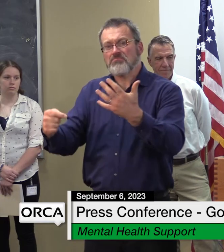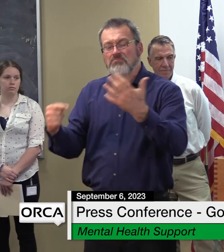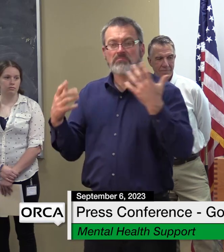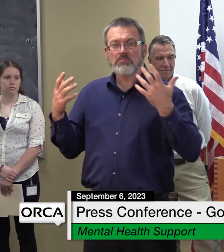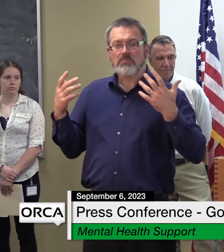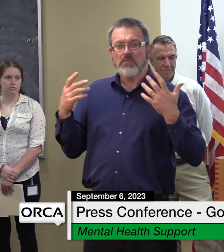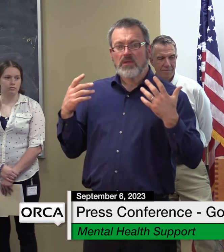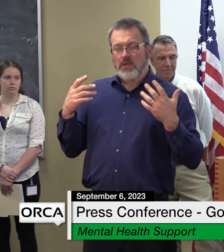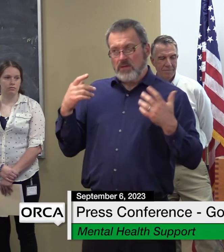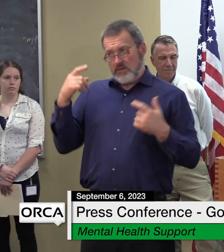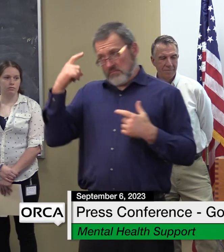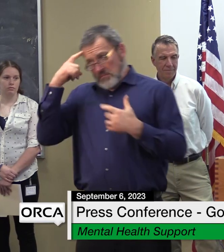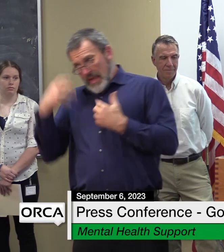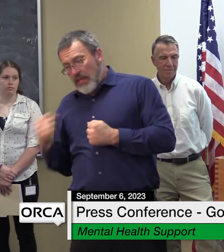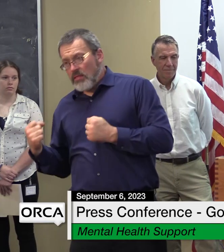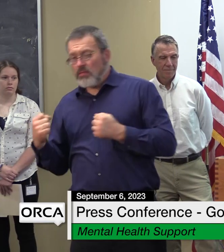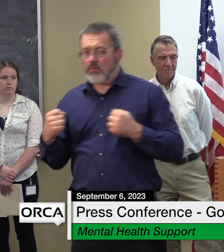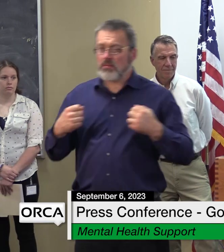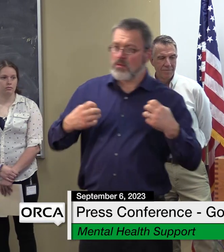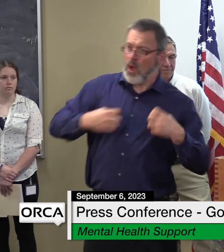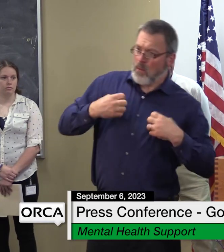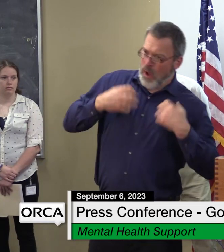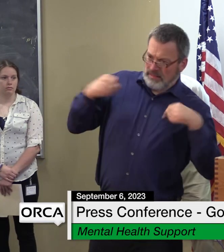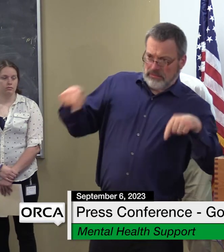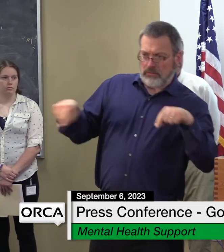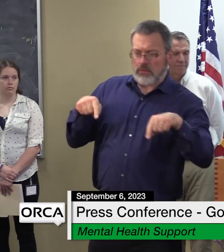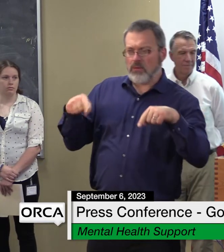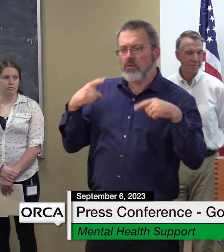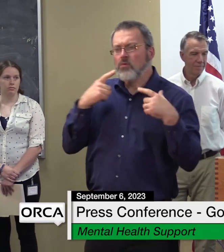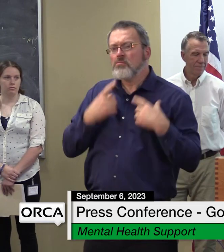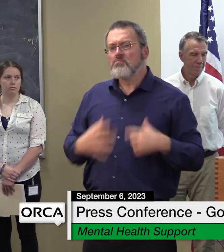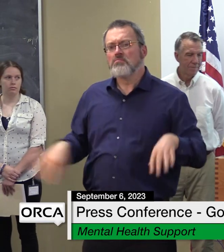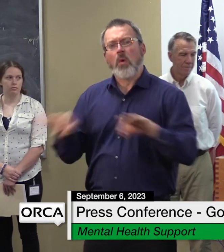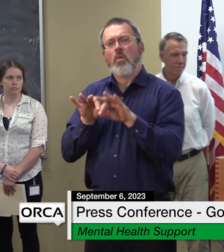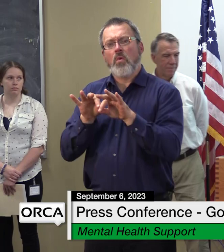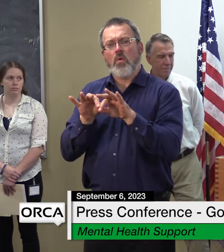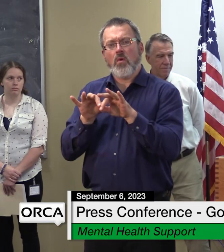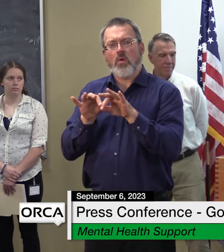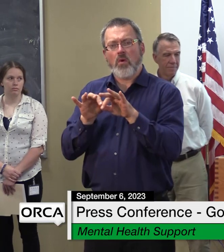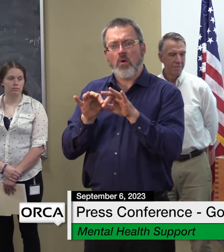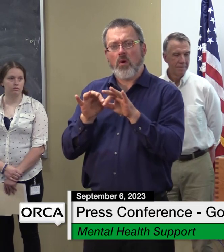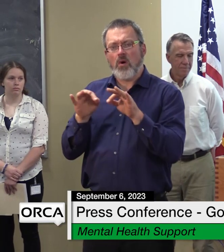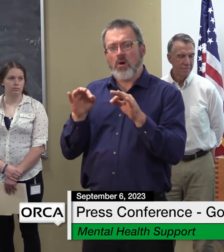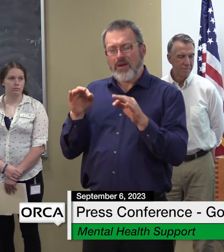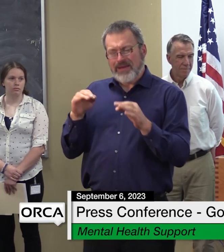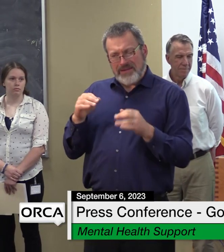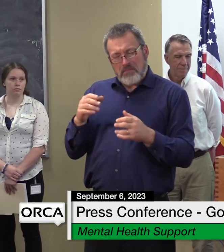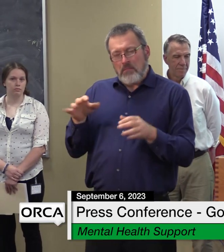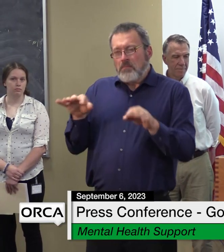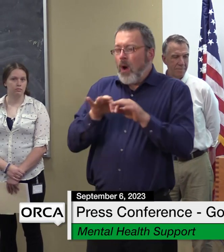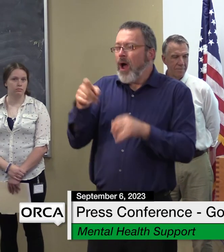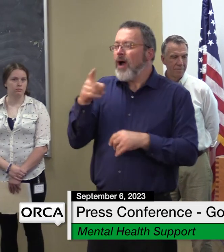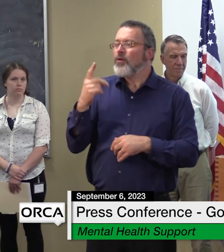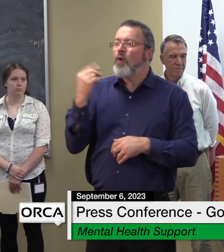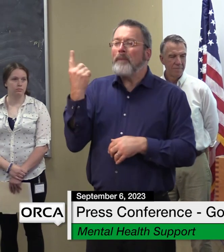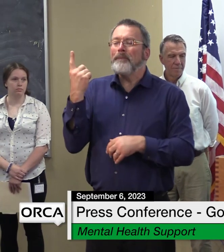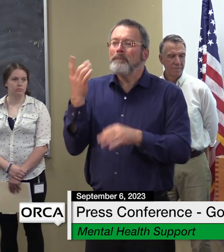need to include big or extravagant acts. Even the smallest gestures are great steps that we can take towards supporting